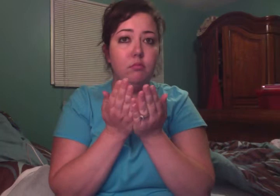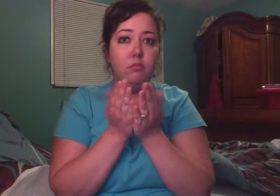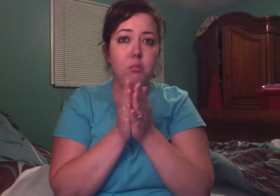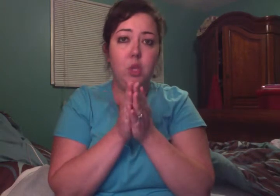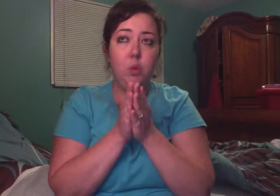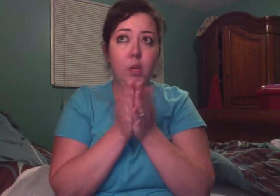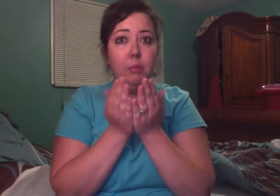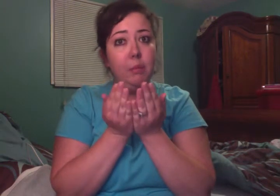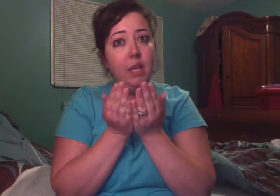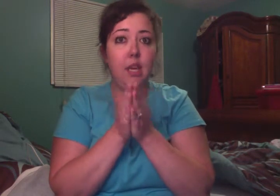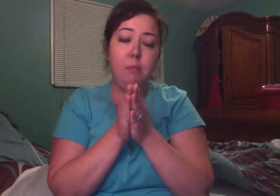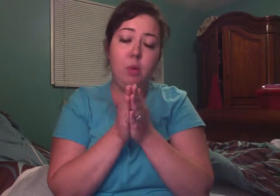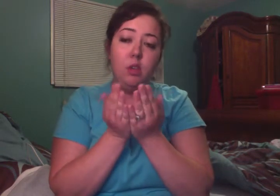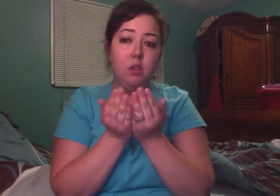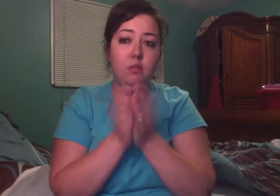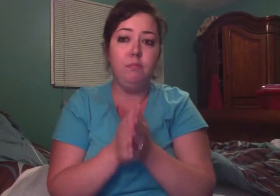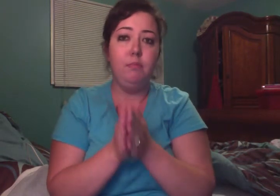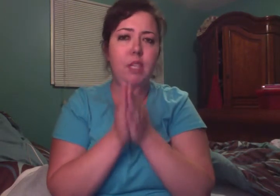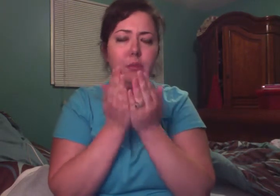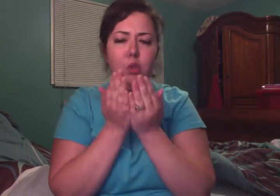You read me a bedtime book? Bedtime story?